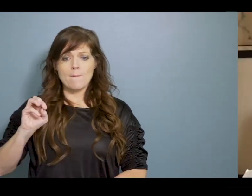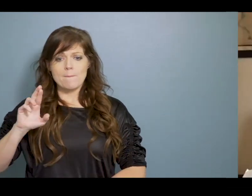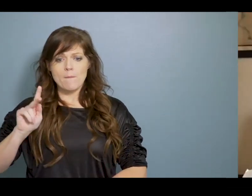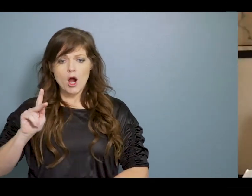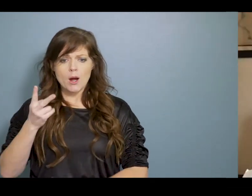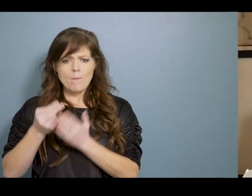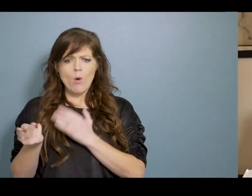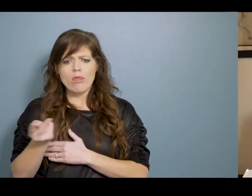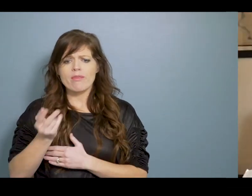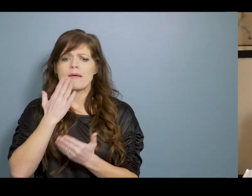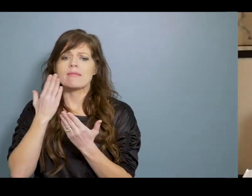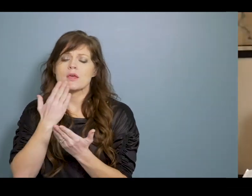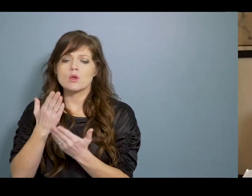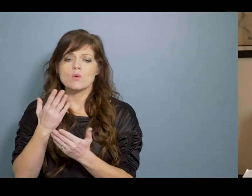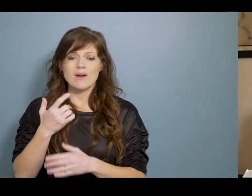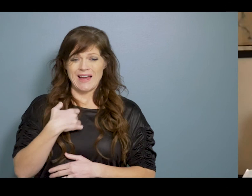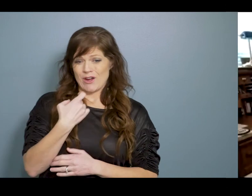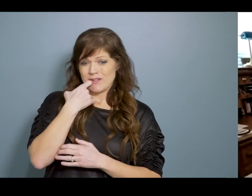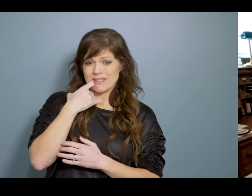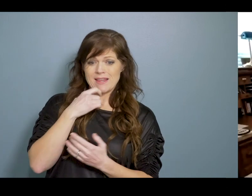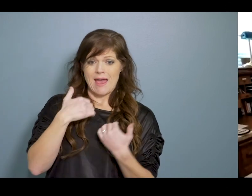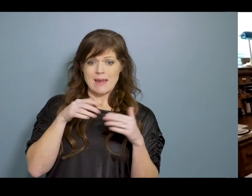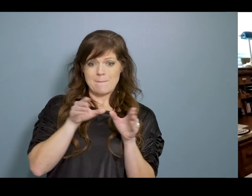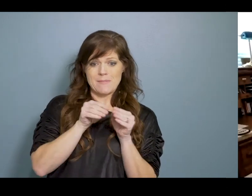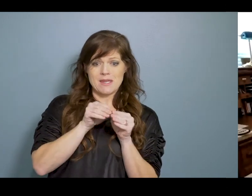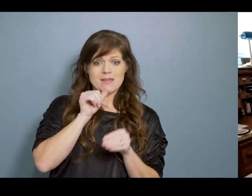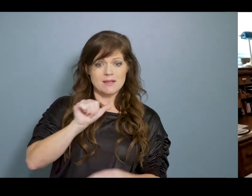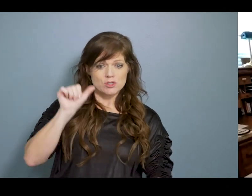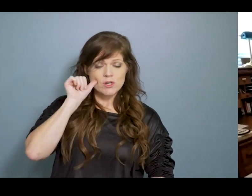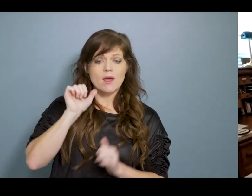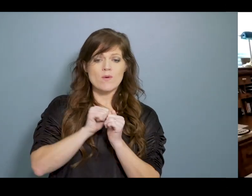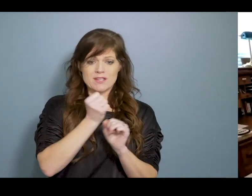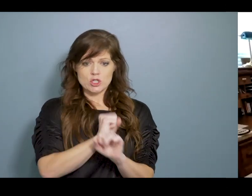met with some legislators down at the Capitol yesterday. I know that they're very